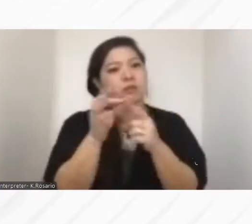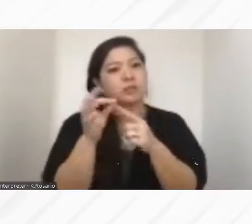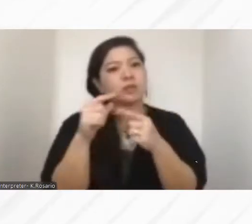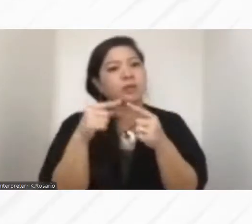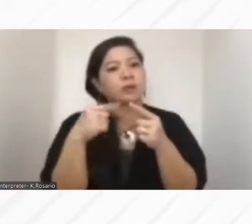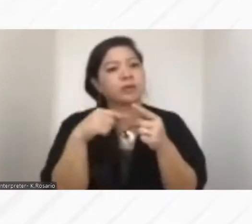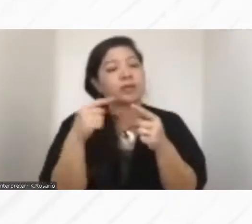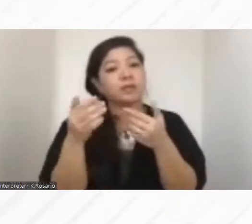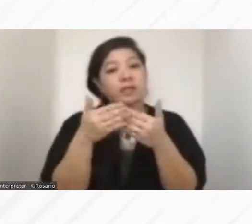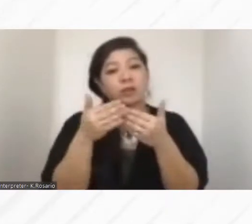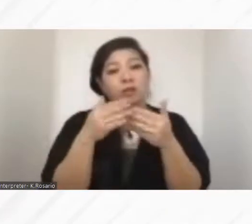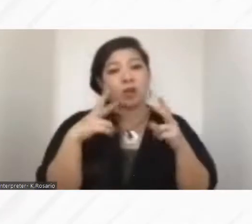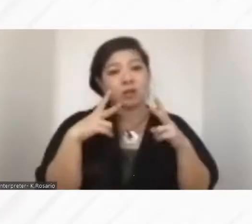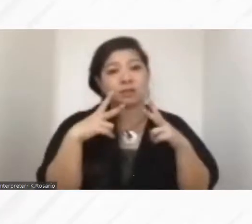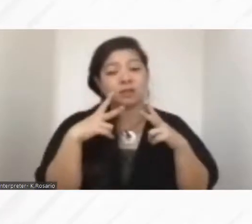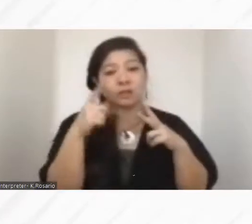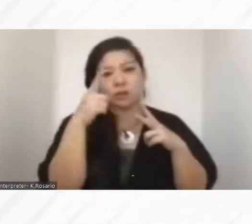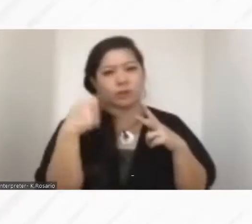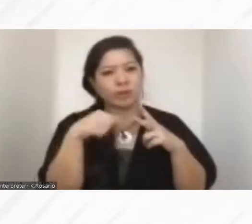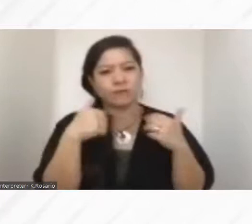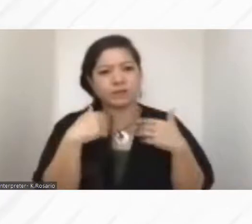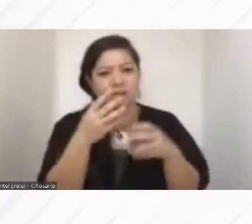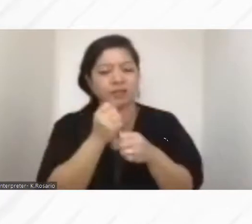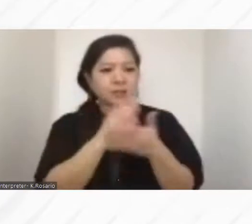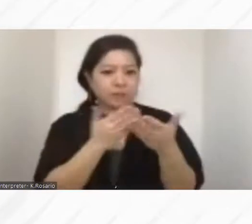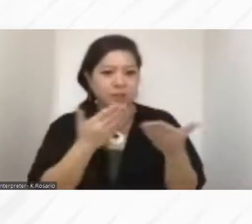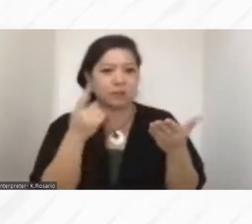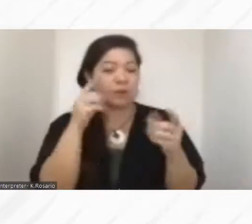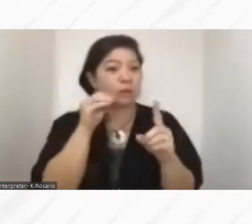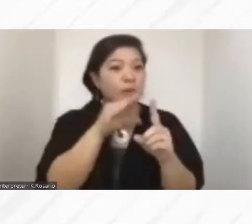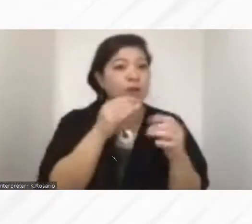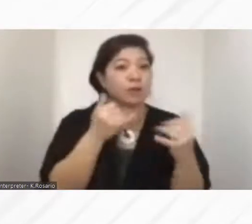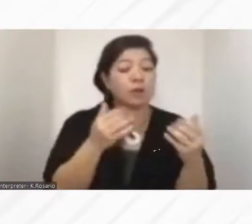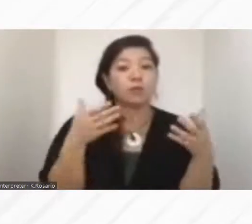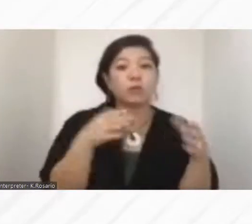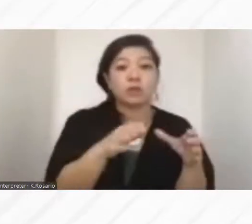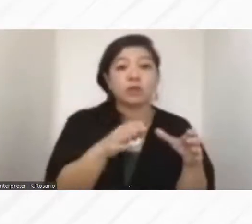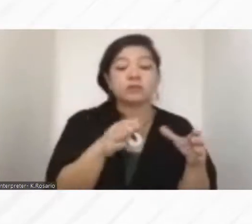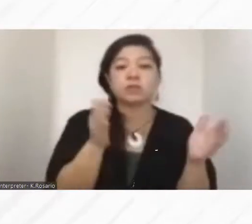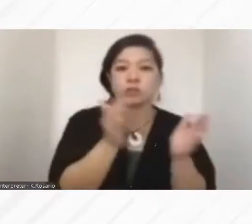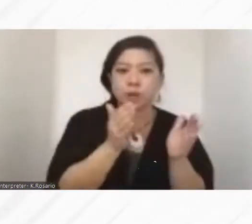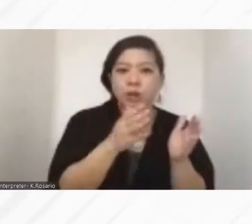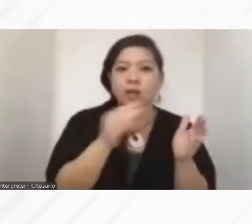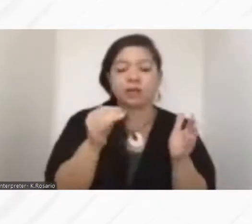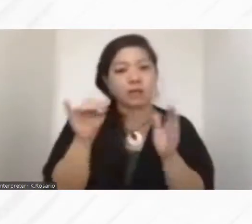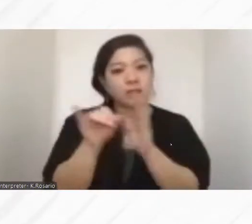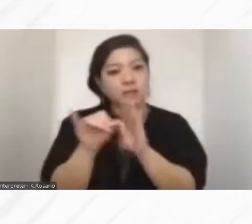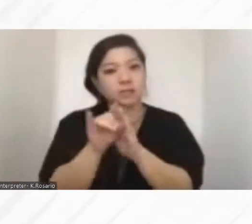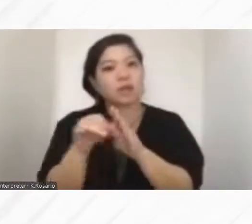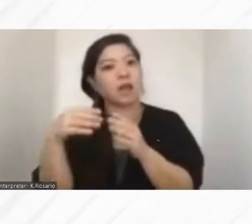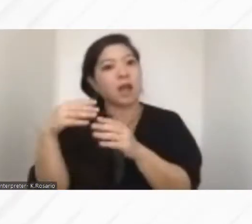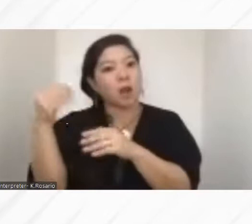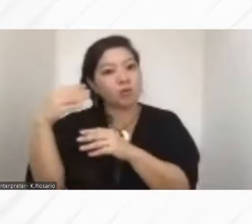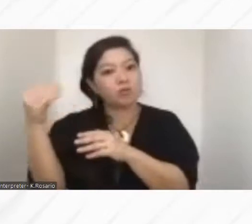holiday season, we have to take special precautions to limit exposure. Gatherings should be small and ideally held outdoors with